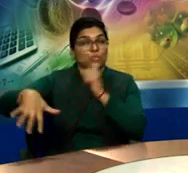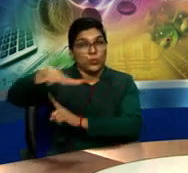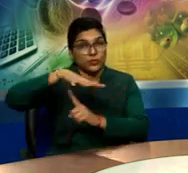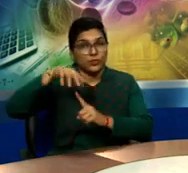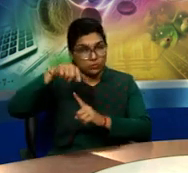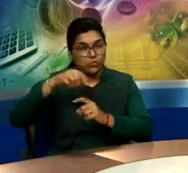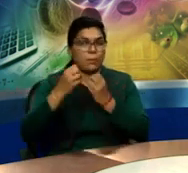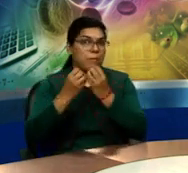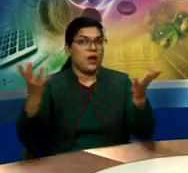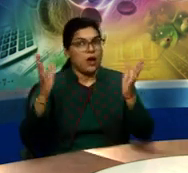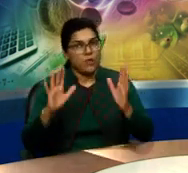for the task at hand.